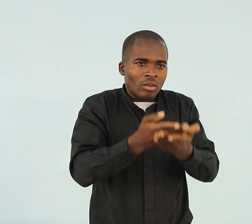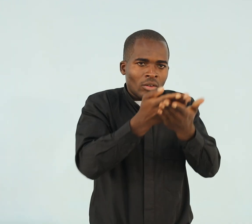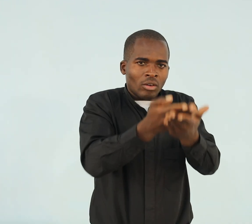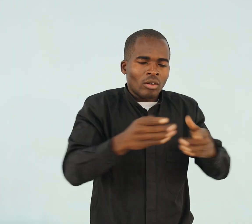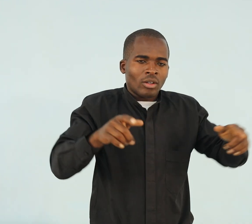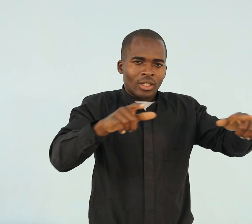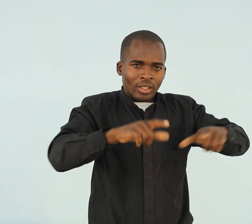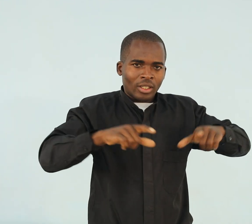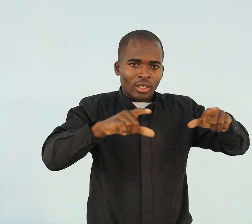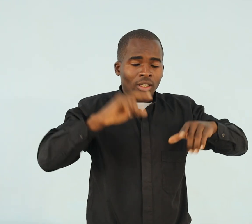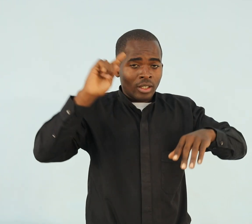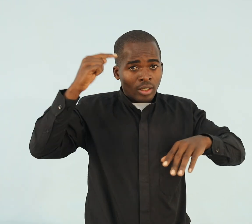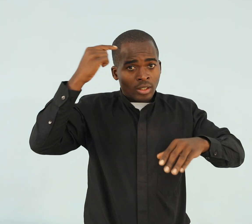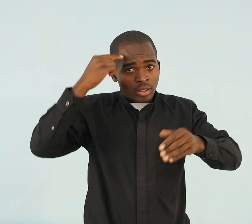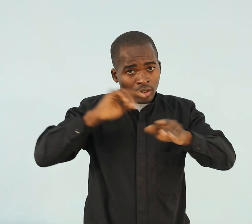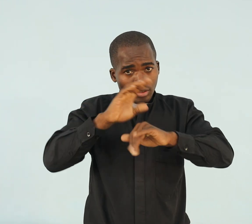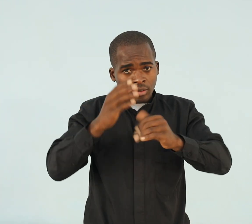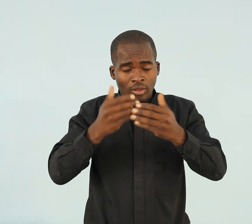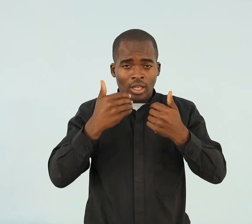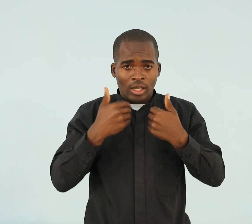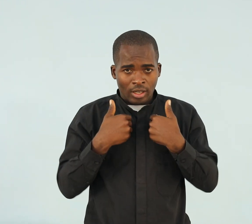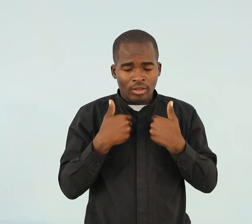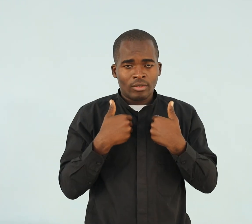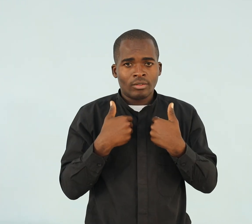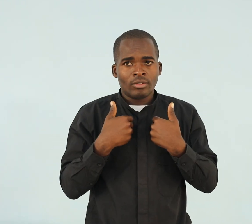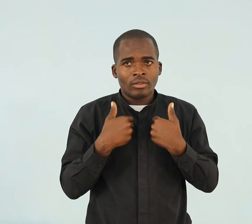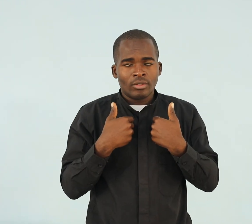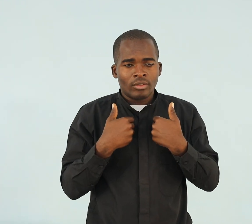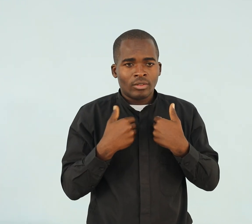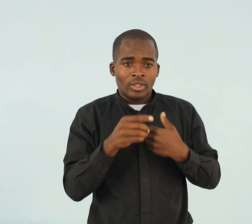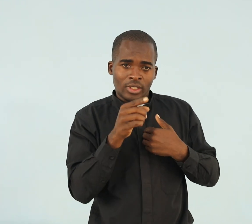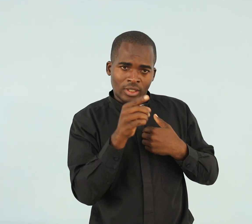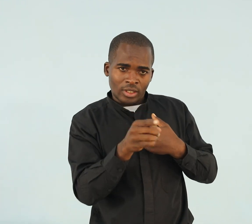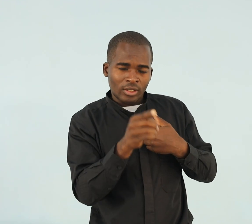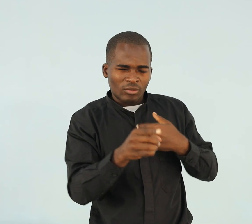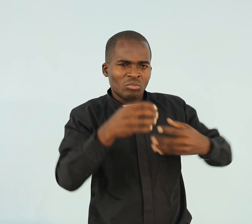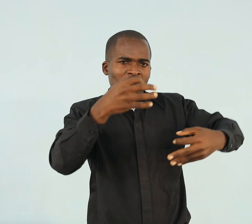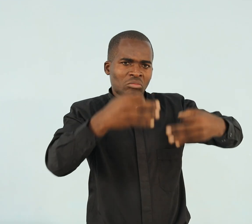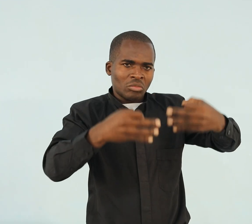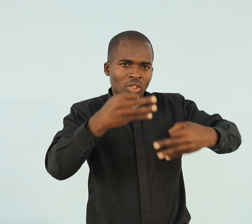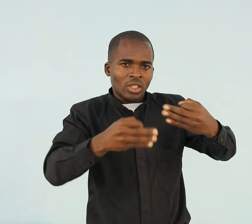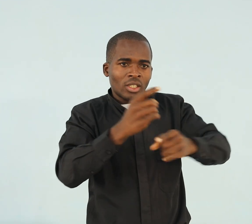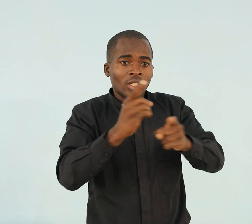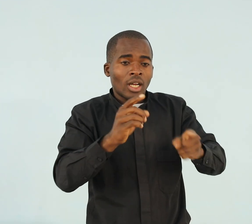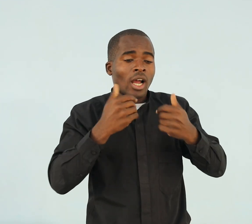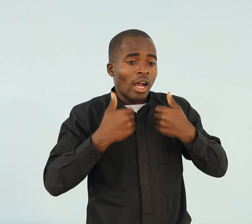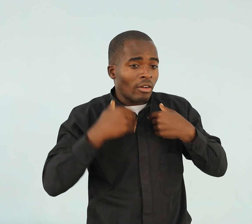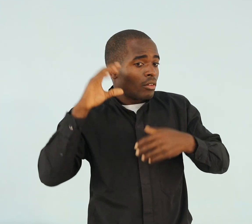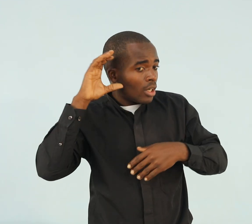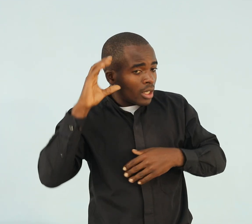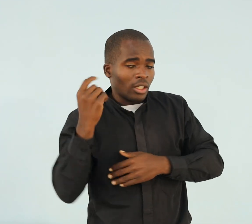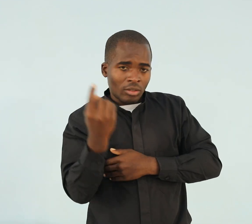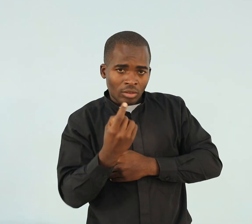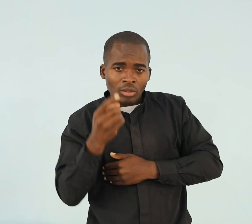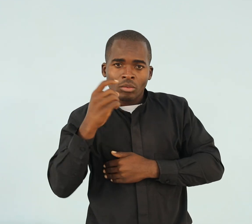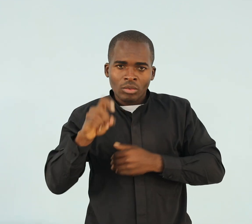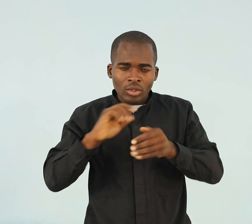elections tribunal, the petition must not only be heard, but also determined